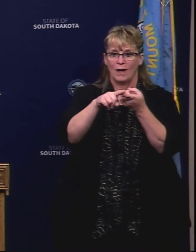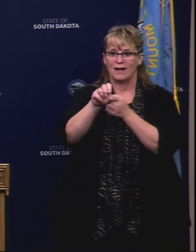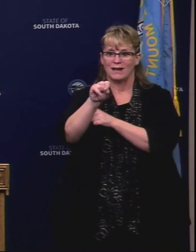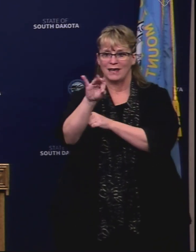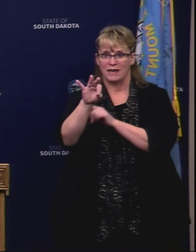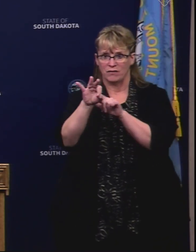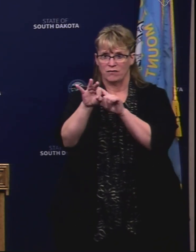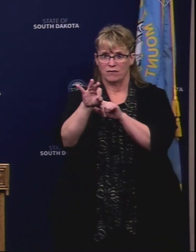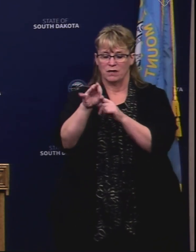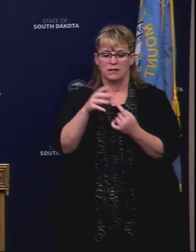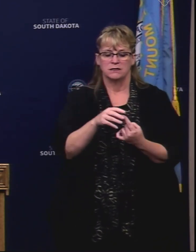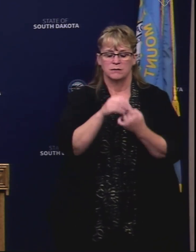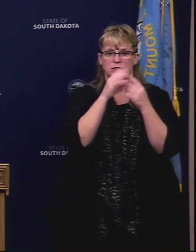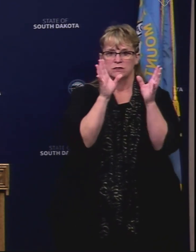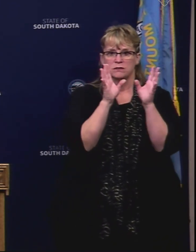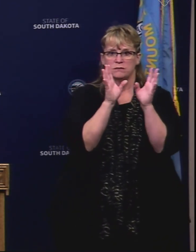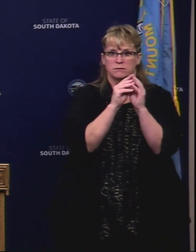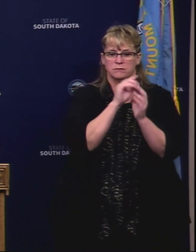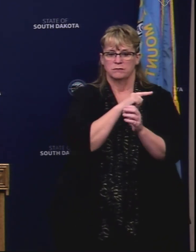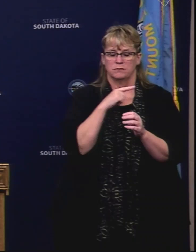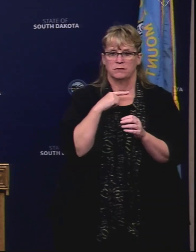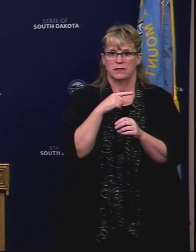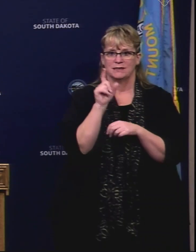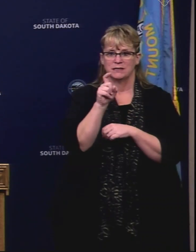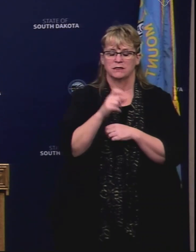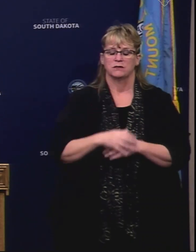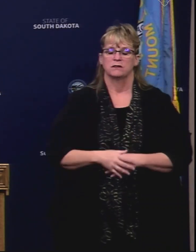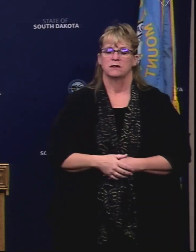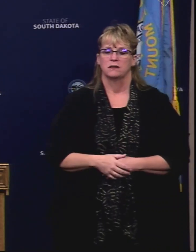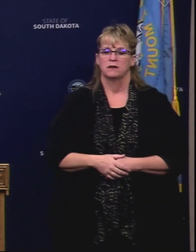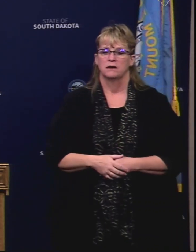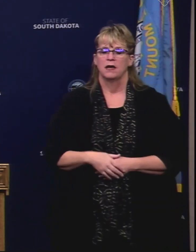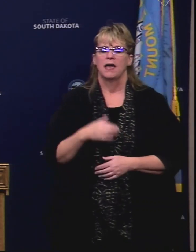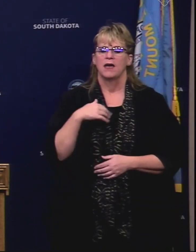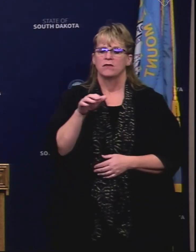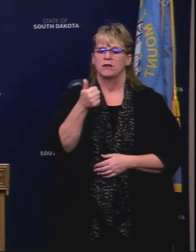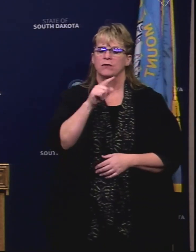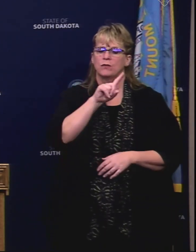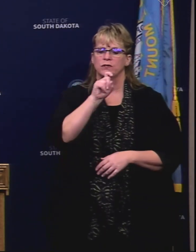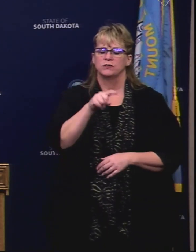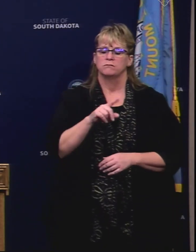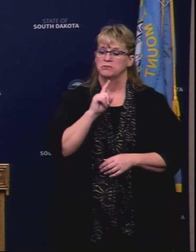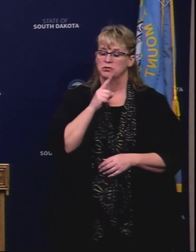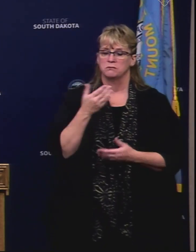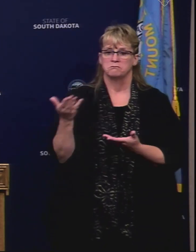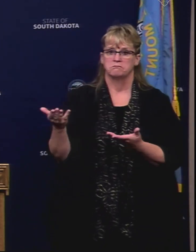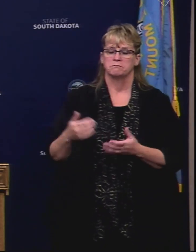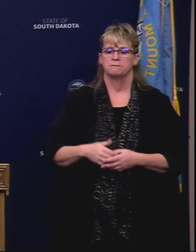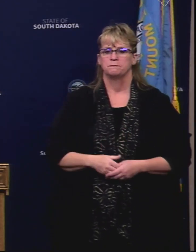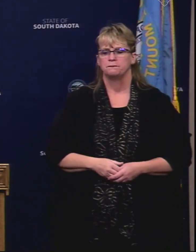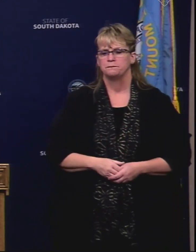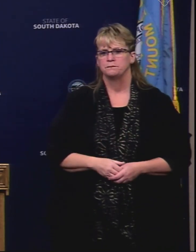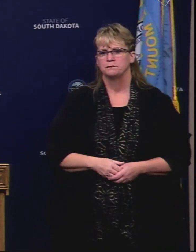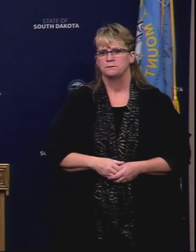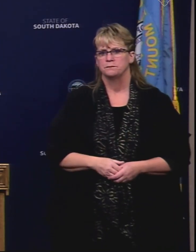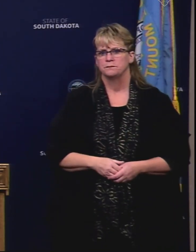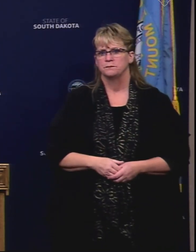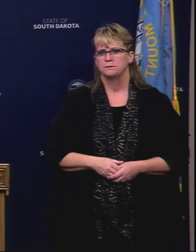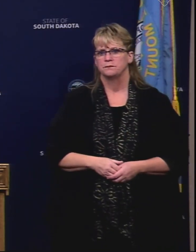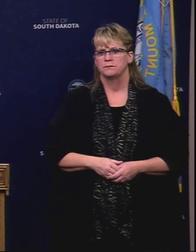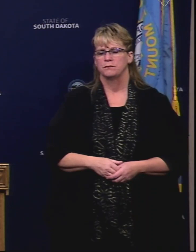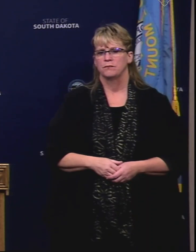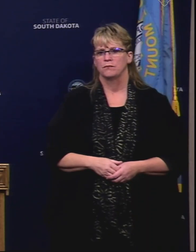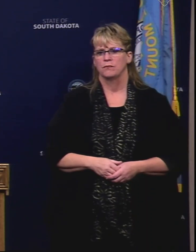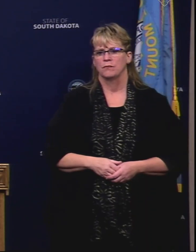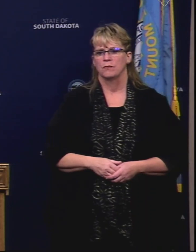special session is necessary. Can I have a quick follow-up? Sure. So I know it's early, but have you seen